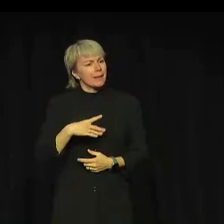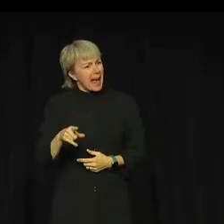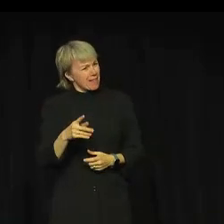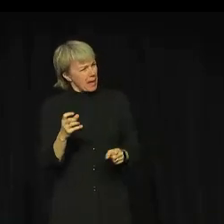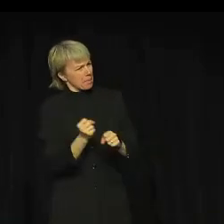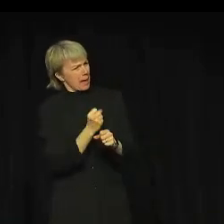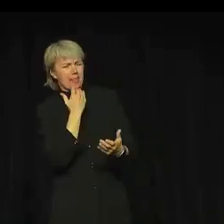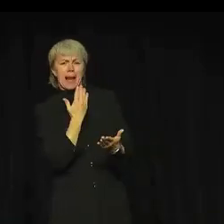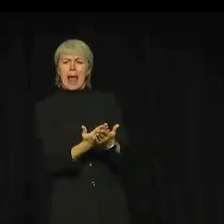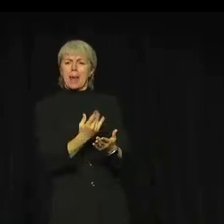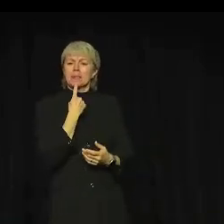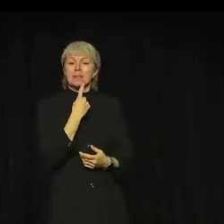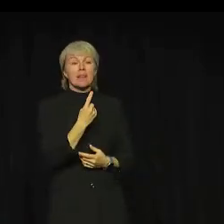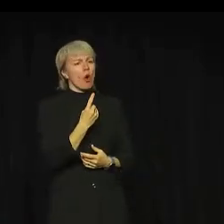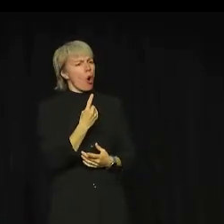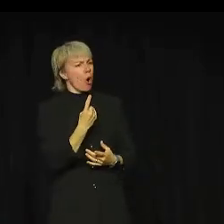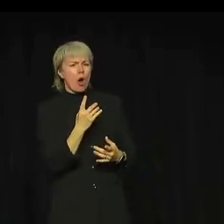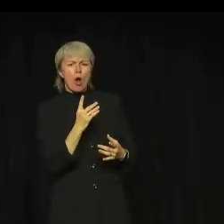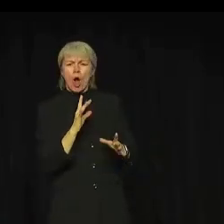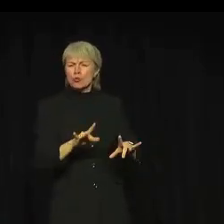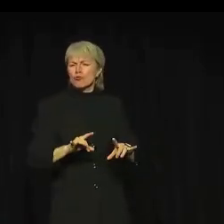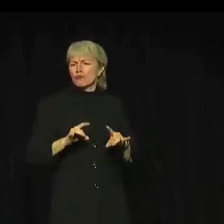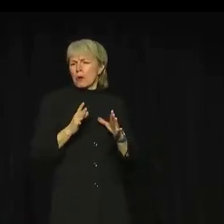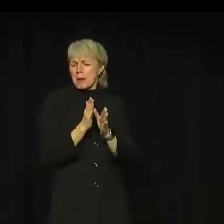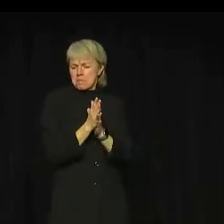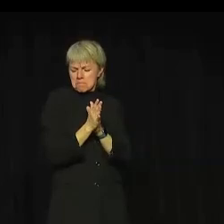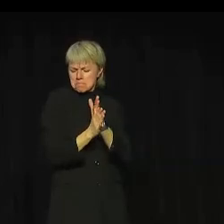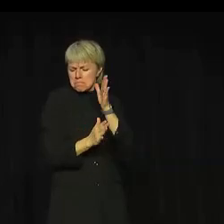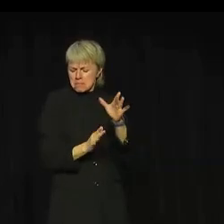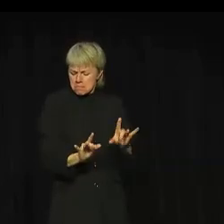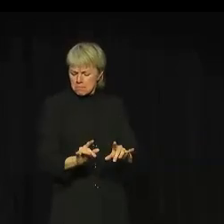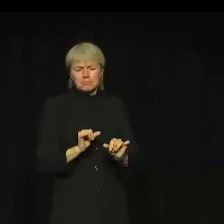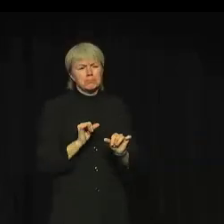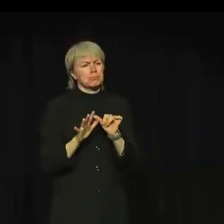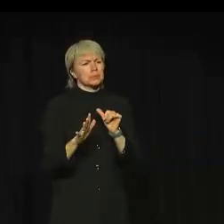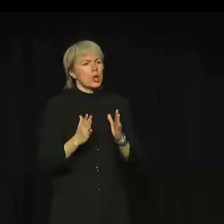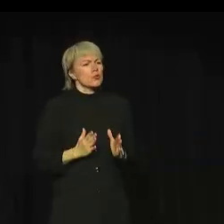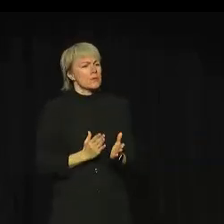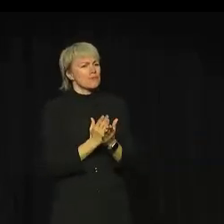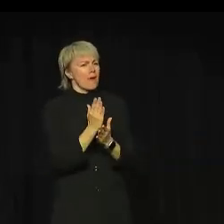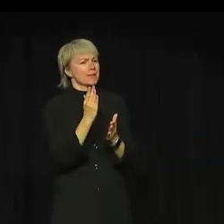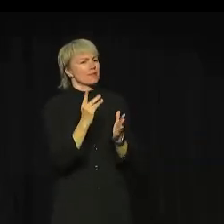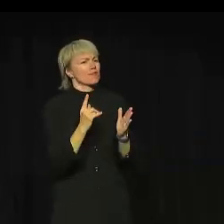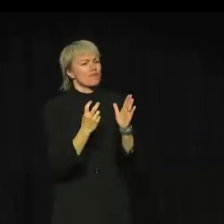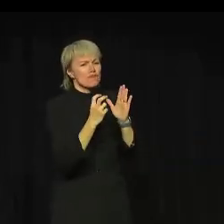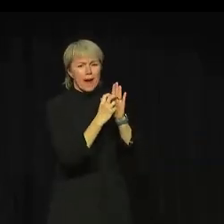quote, enviable and incomparable human rights record.